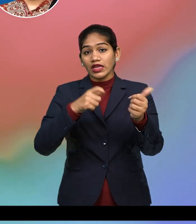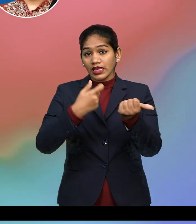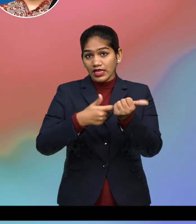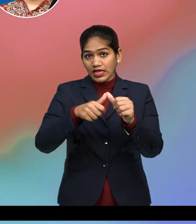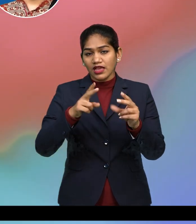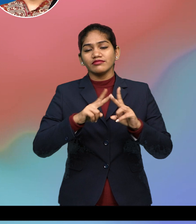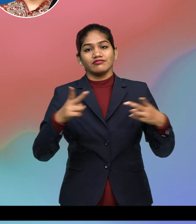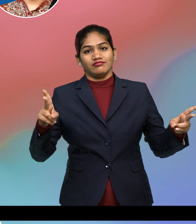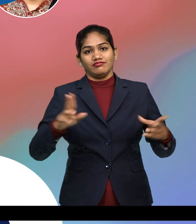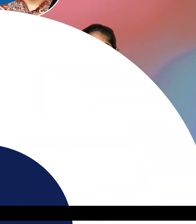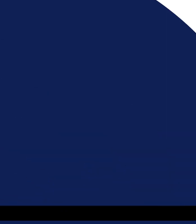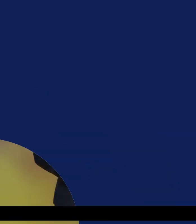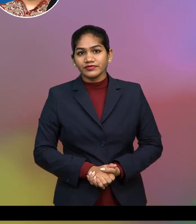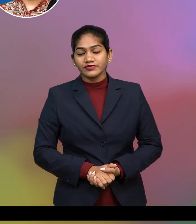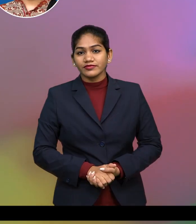etc.